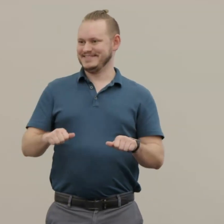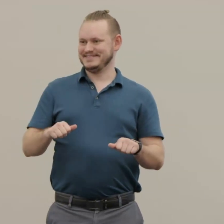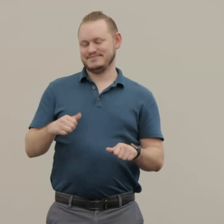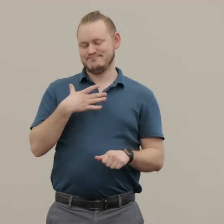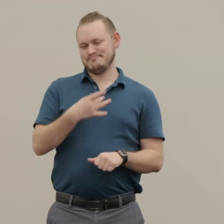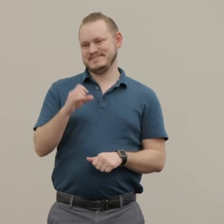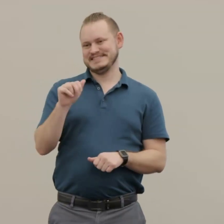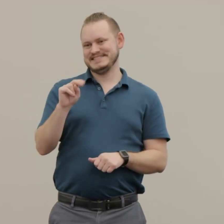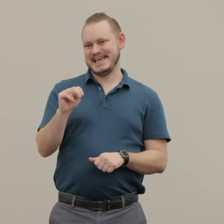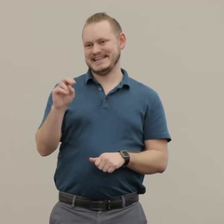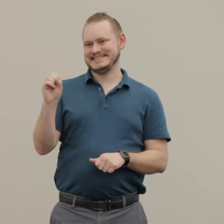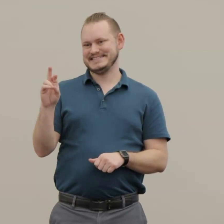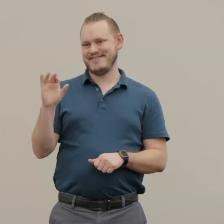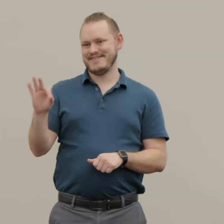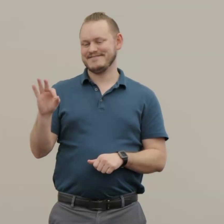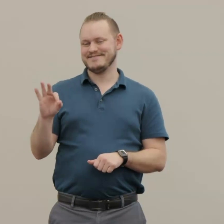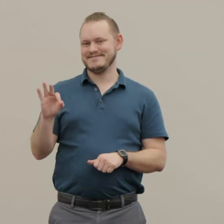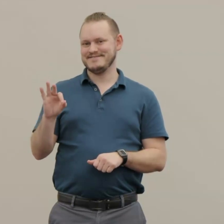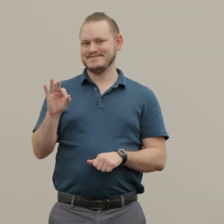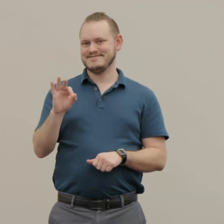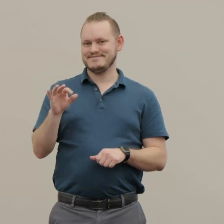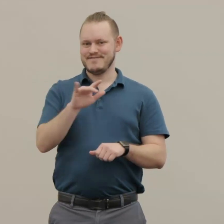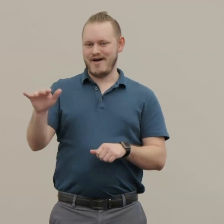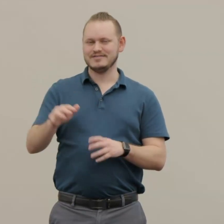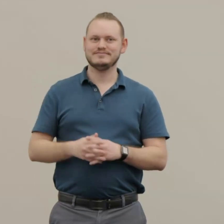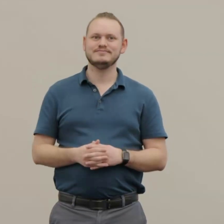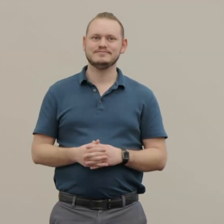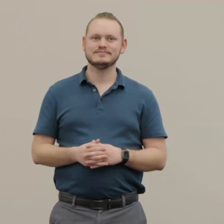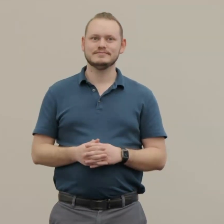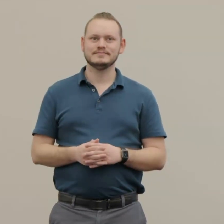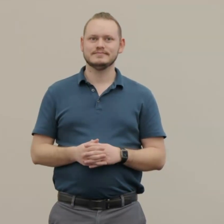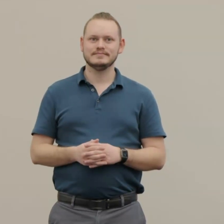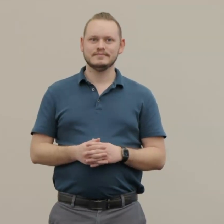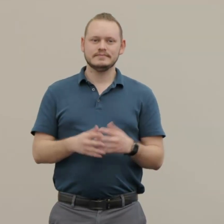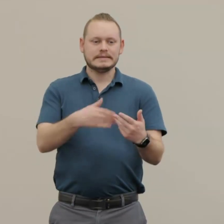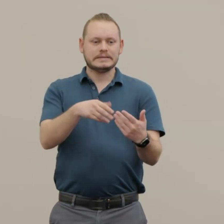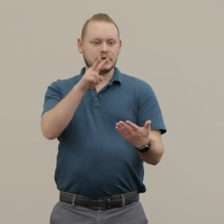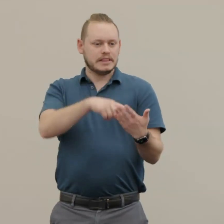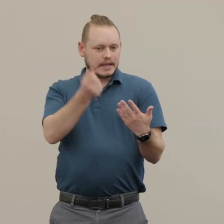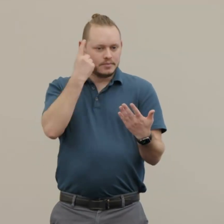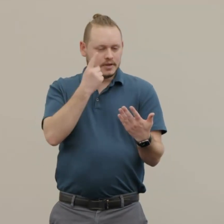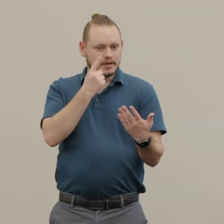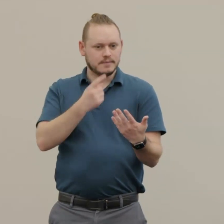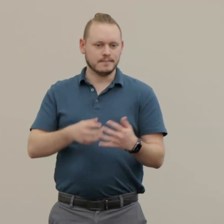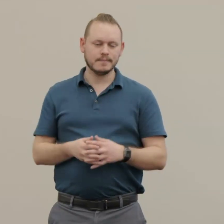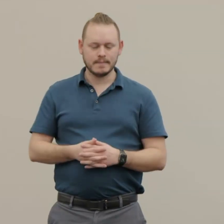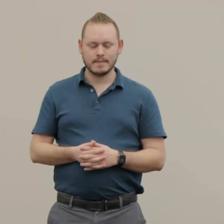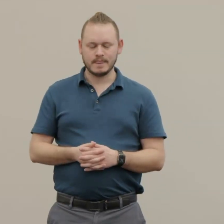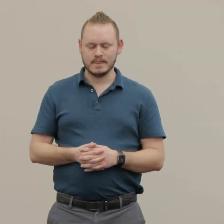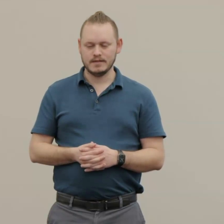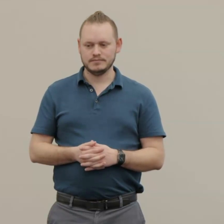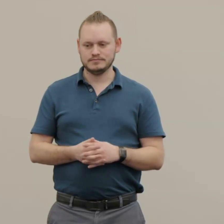sans serif fonts. And look at your legibility and the readability rules that I put prior to